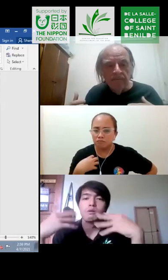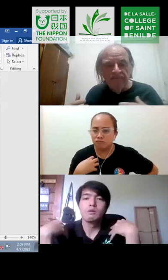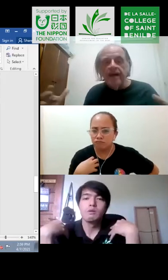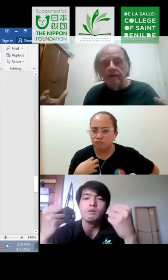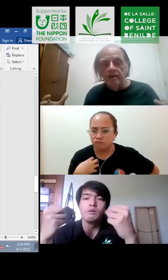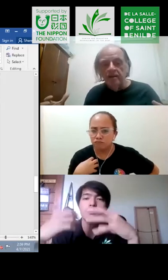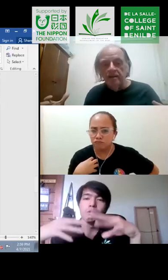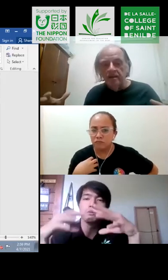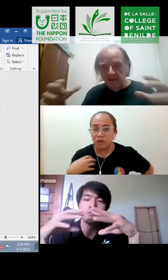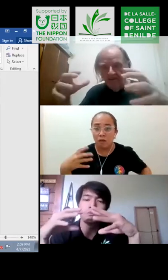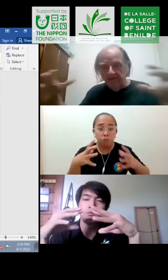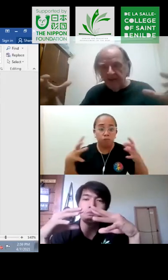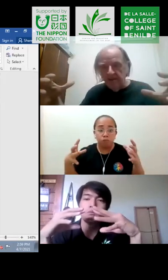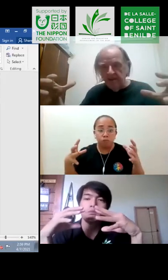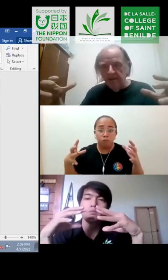fat,